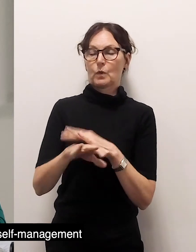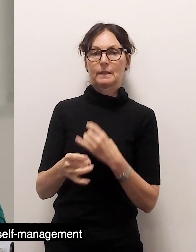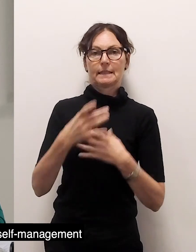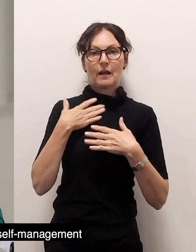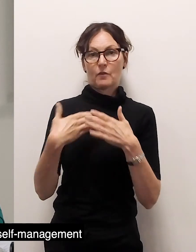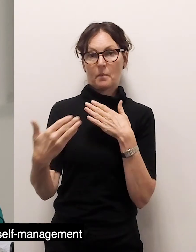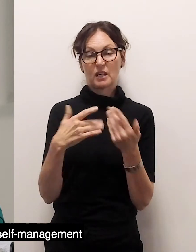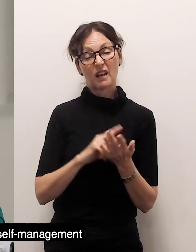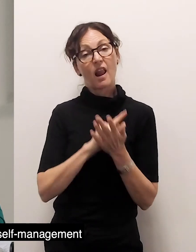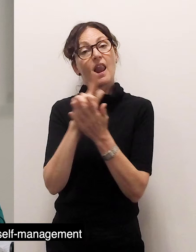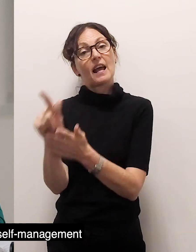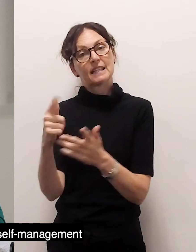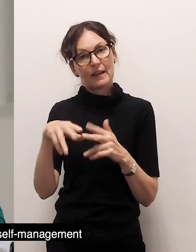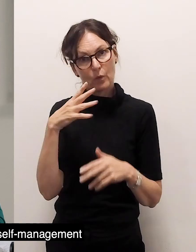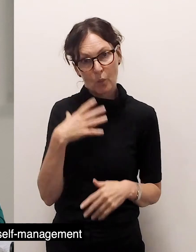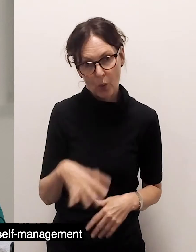you can